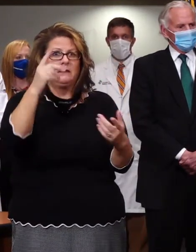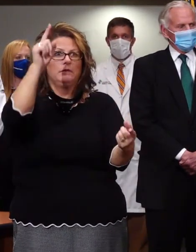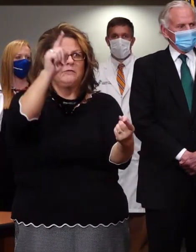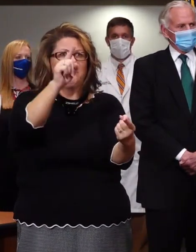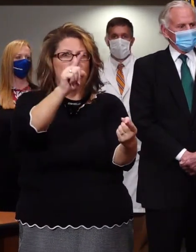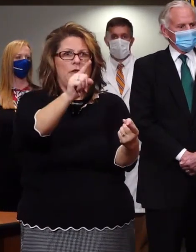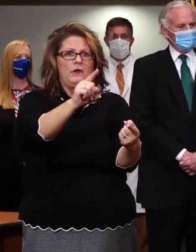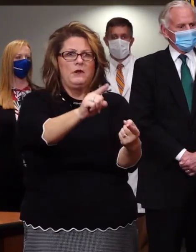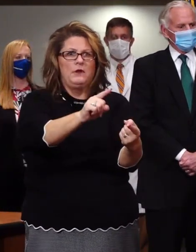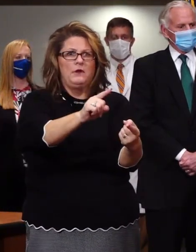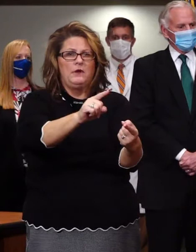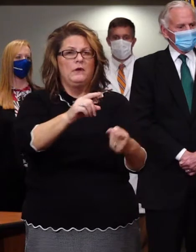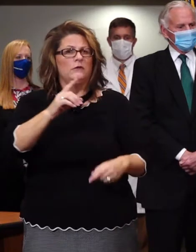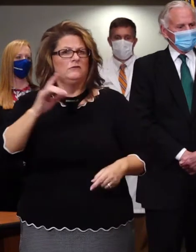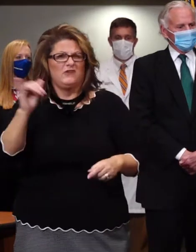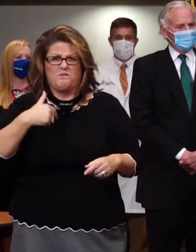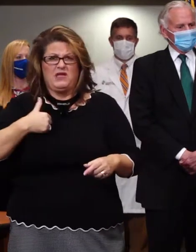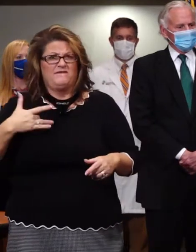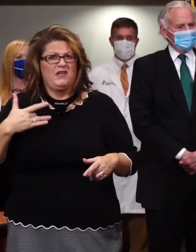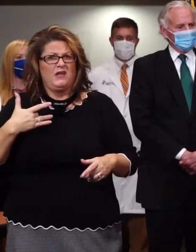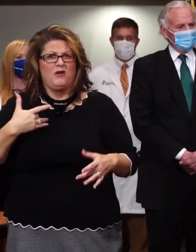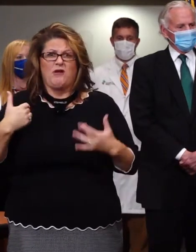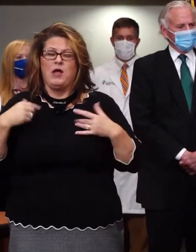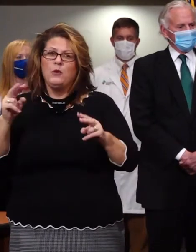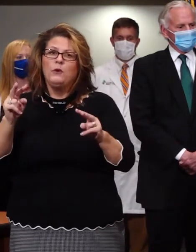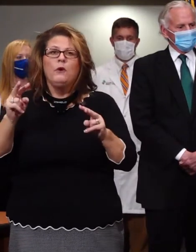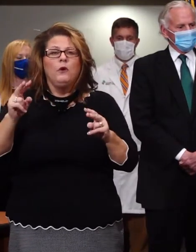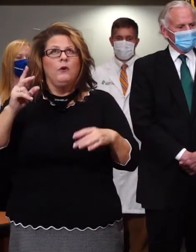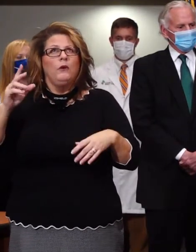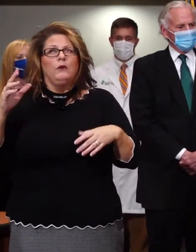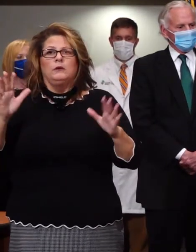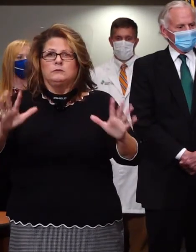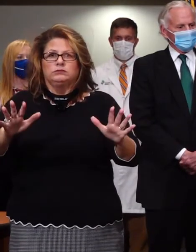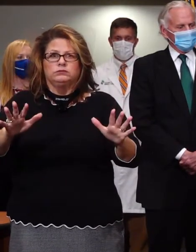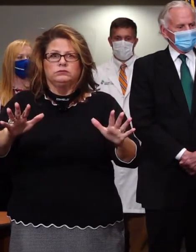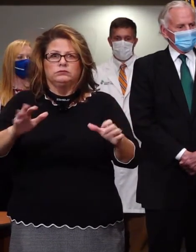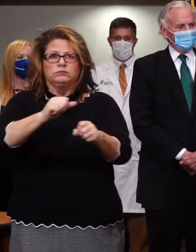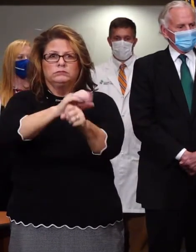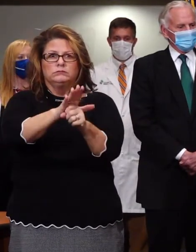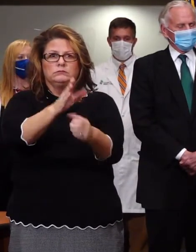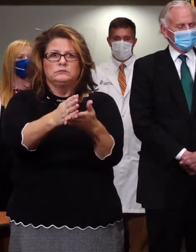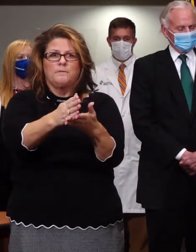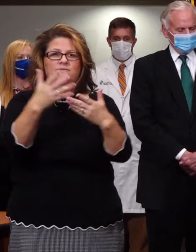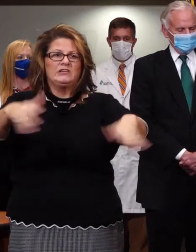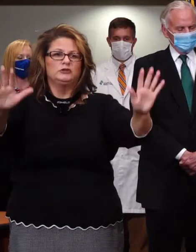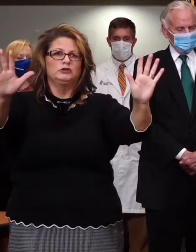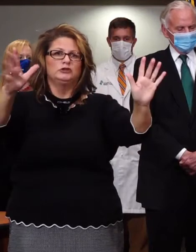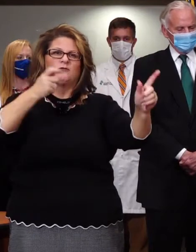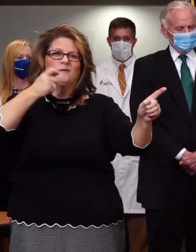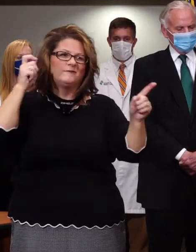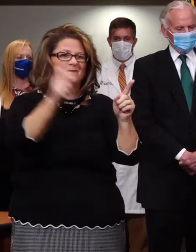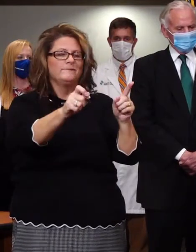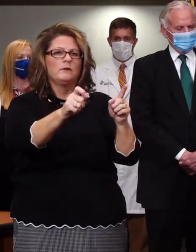I, like every citizen of this state, look forward to the day when we can safely say that COVID is behind us, along